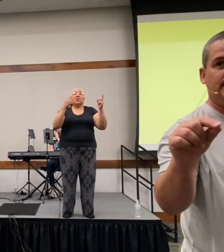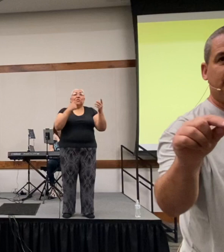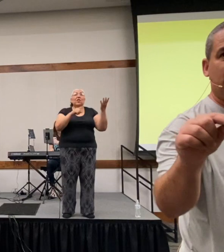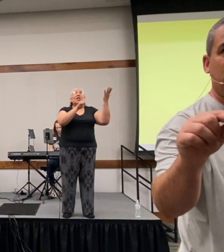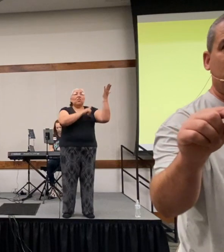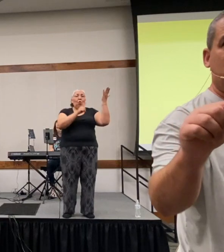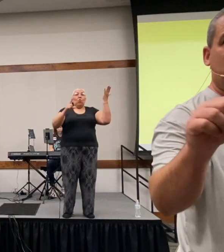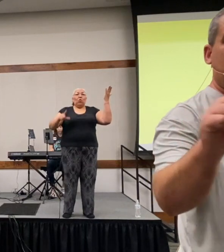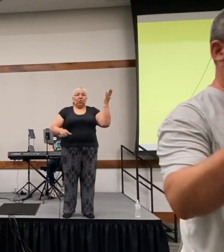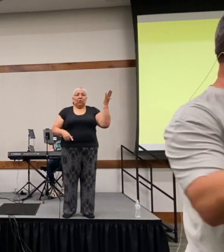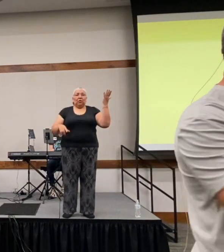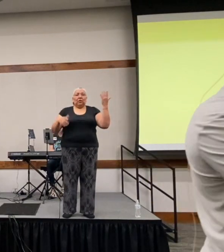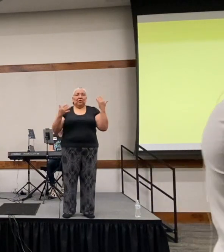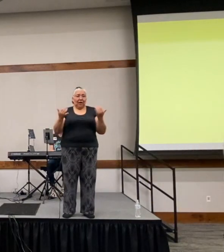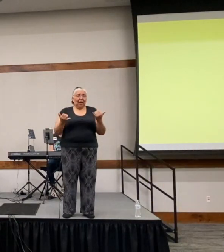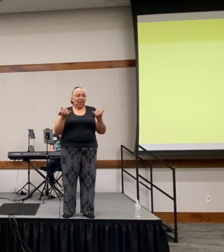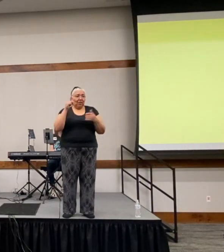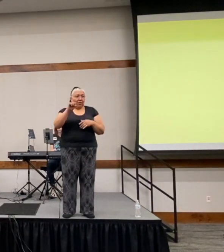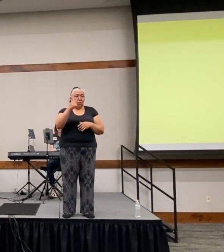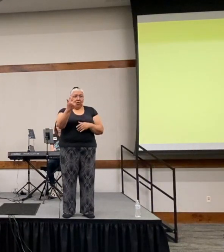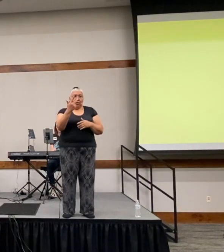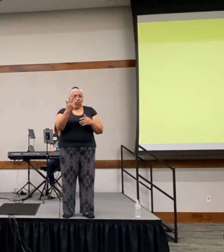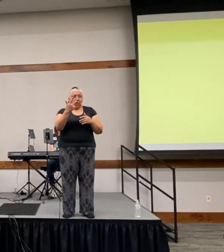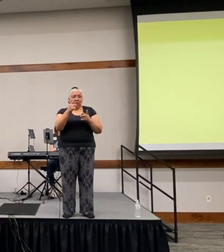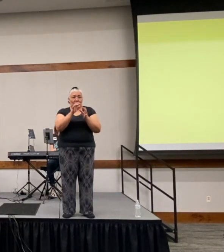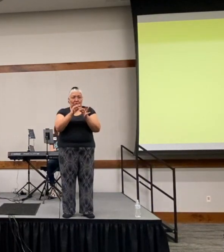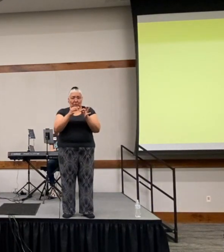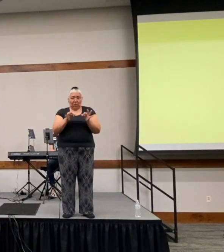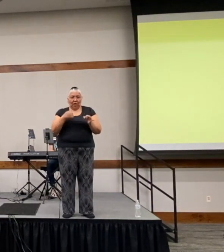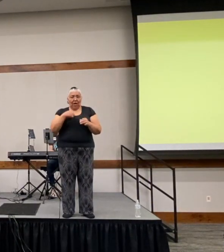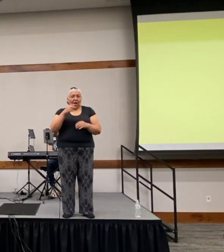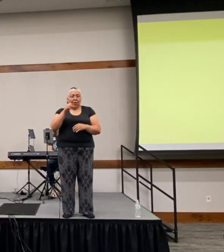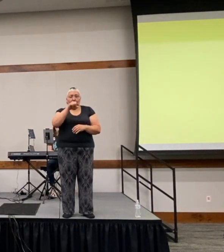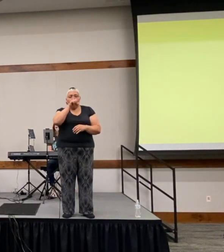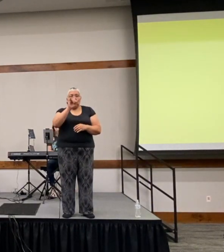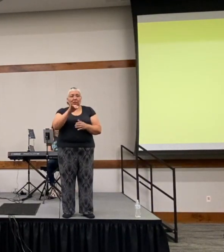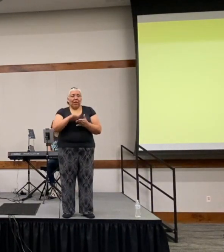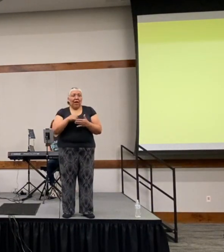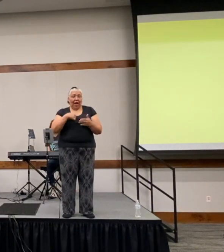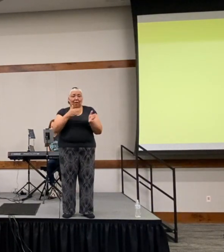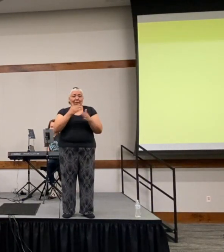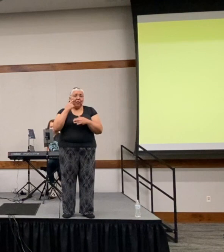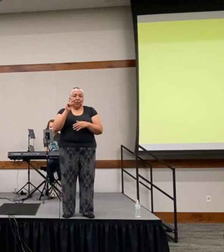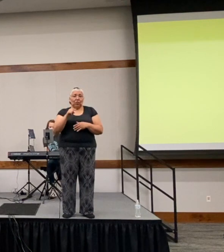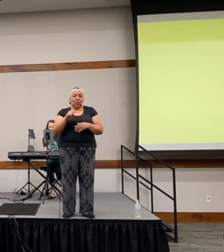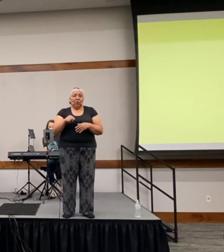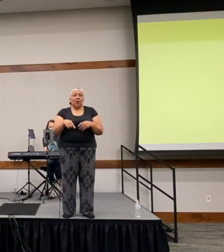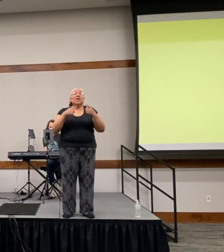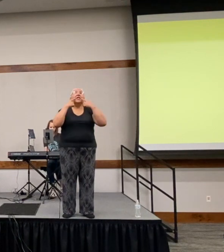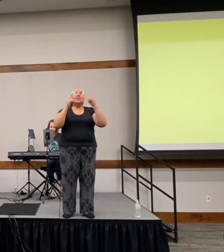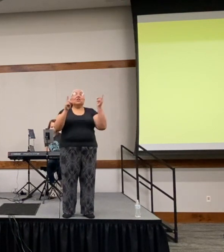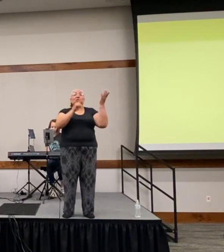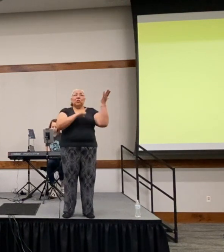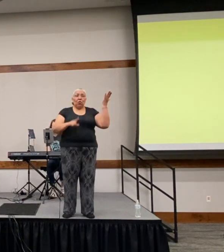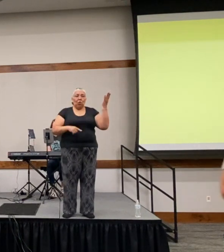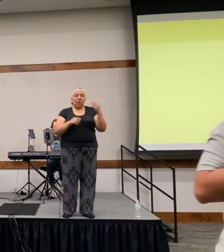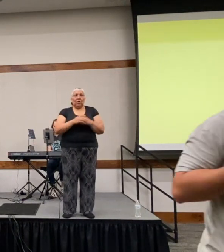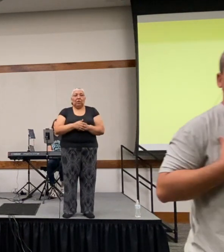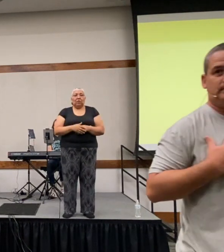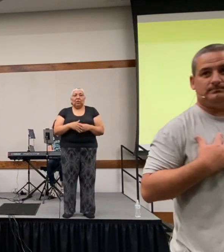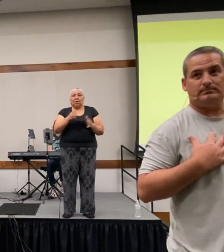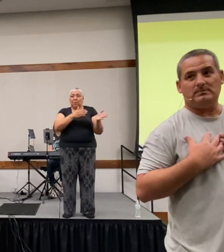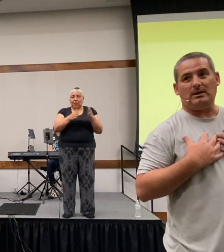Lord. Those are the only three words that I love about that verse, right? I have plans for you, declares the Lord. Plans to give you a hope in the